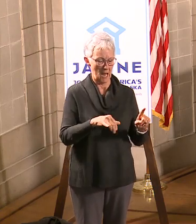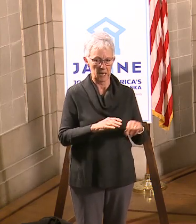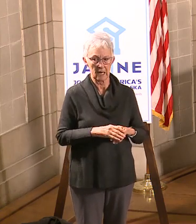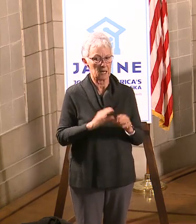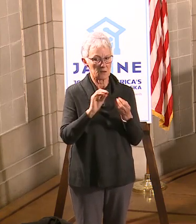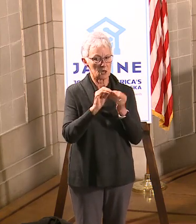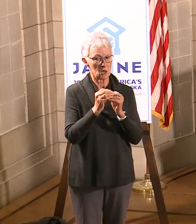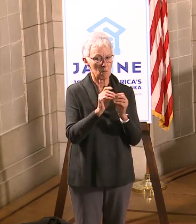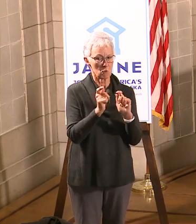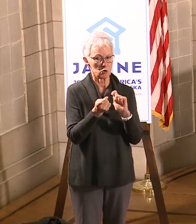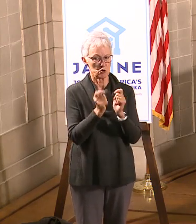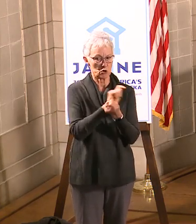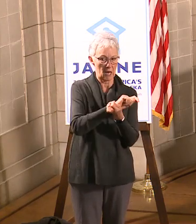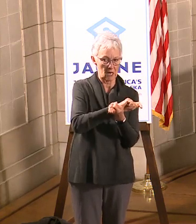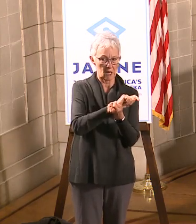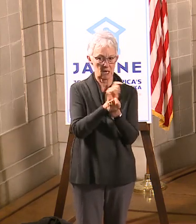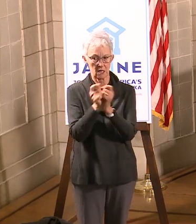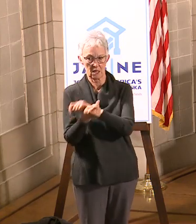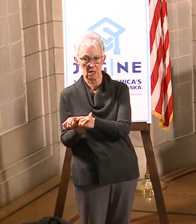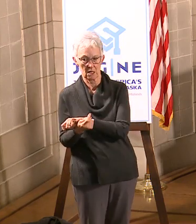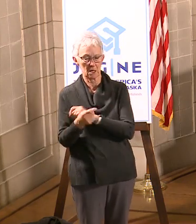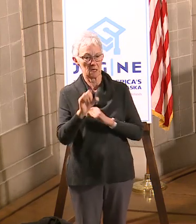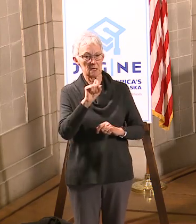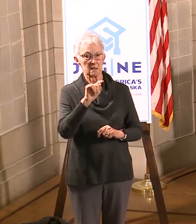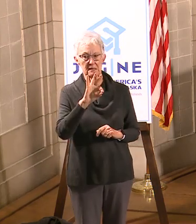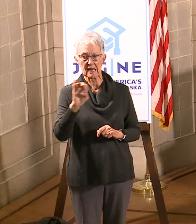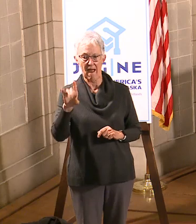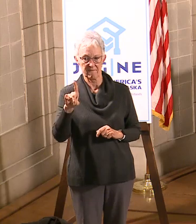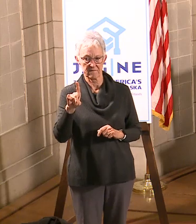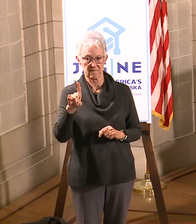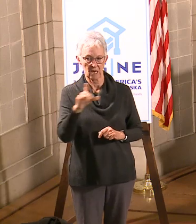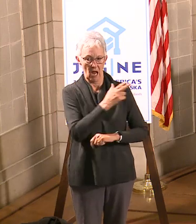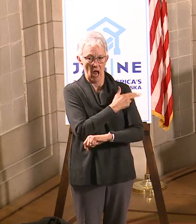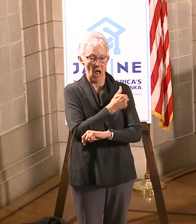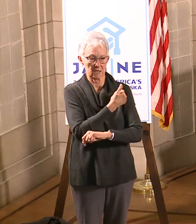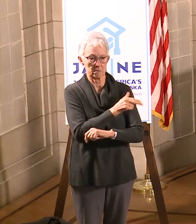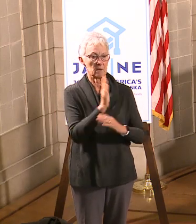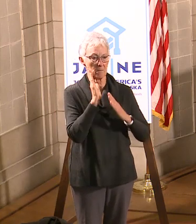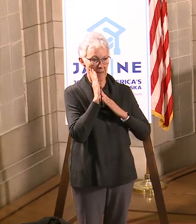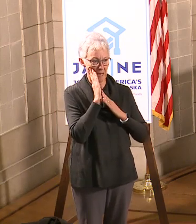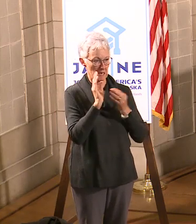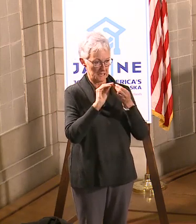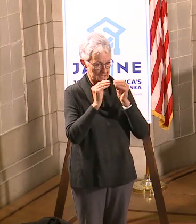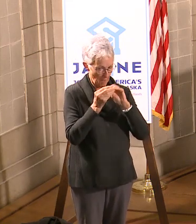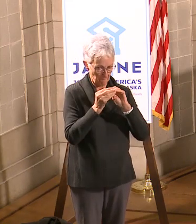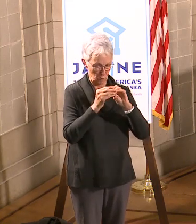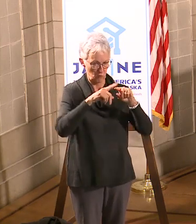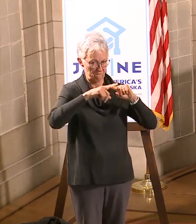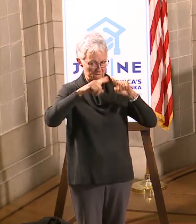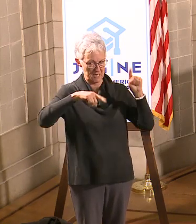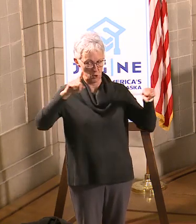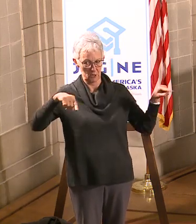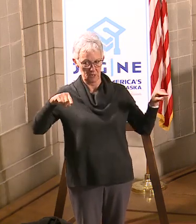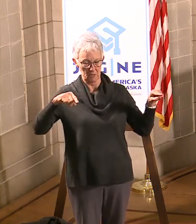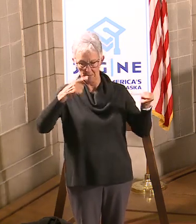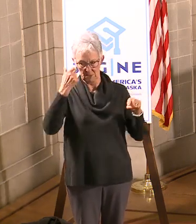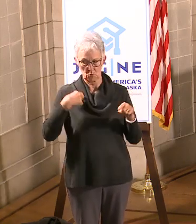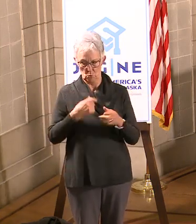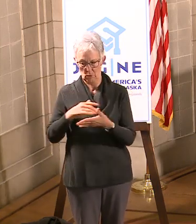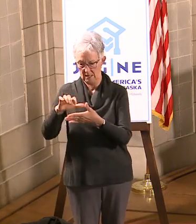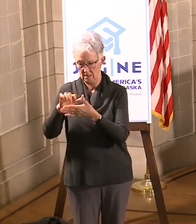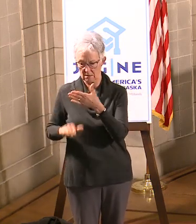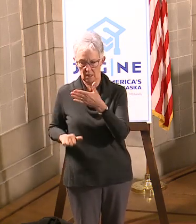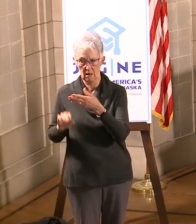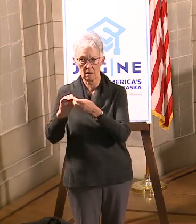move because staffed hospital beds vary. As I mentioned, we took out the NICU beds and so forth, so that number